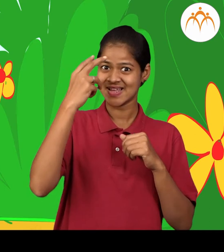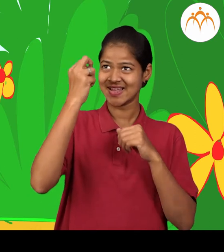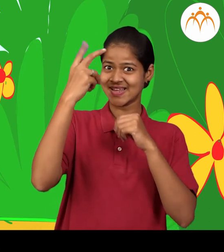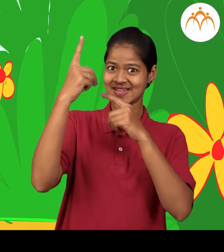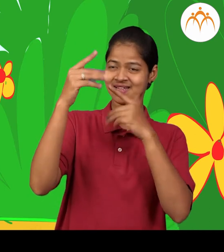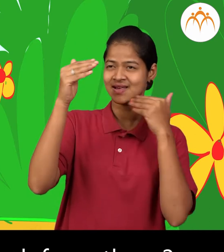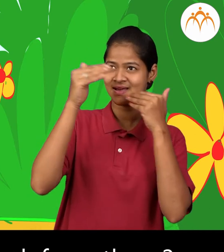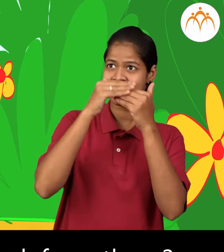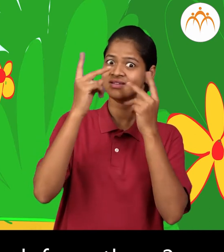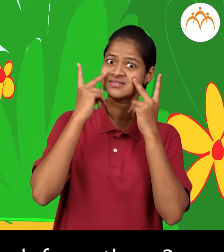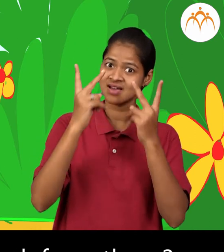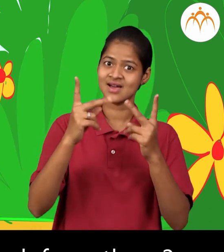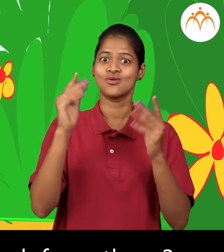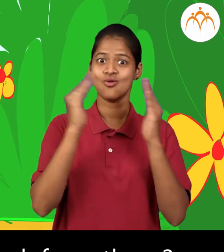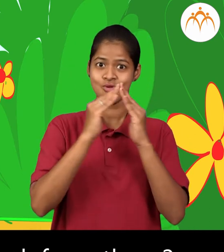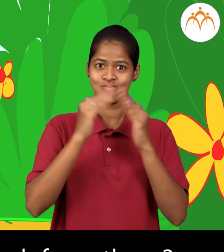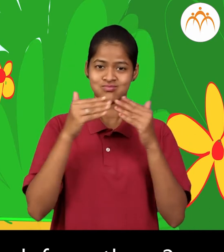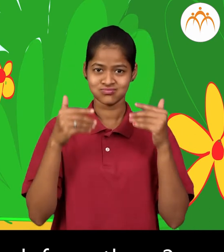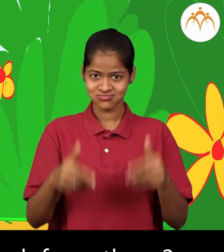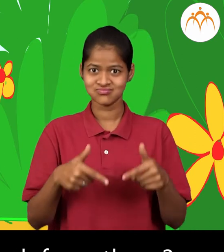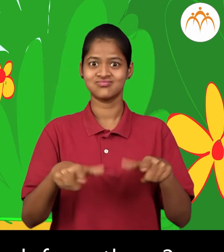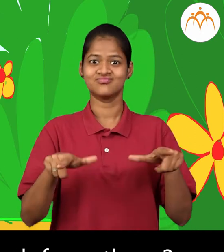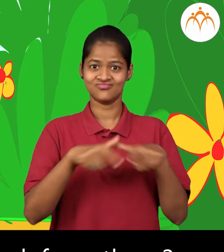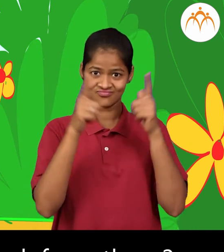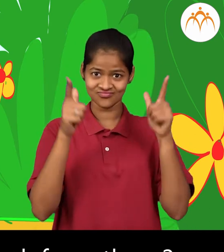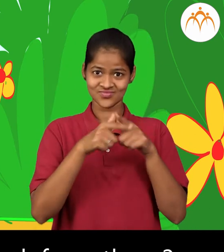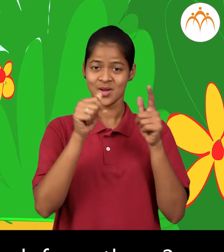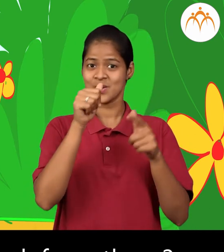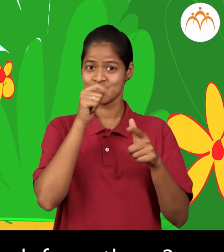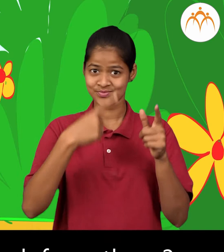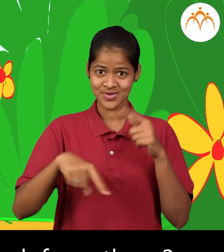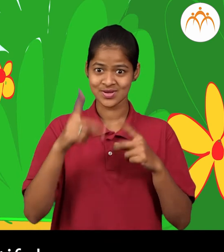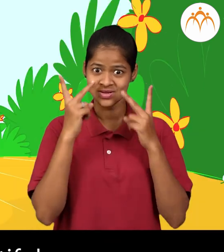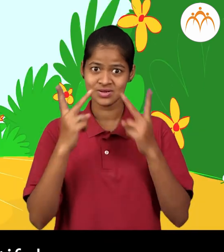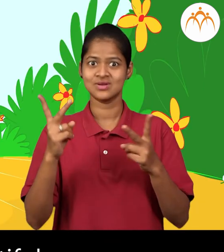do our houses, trees and the water look from there?